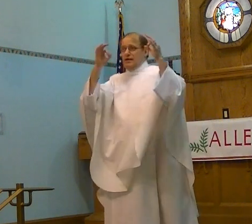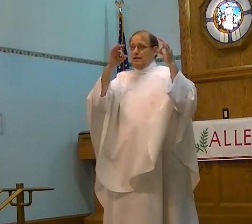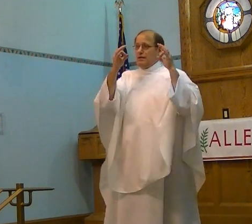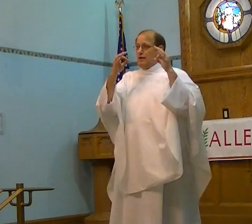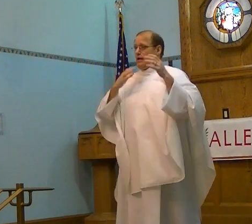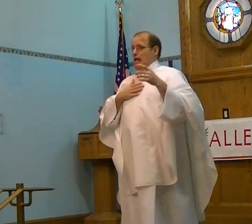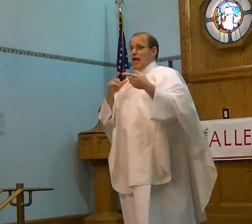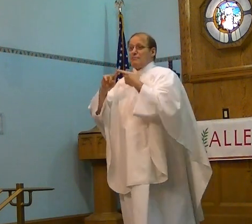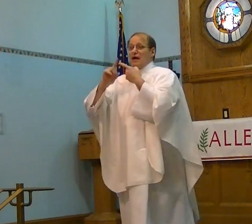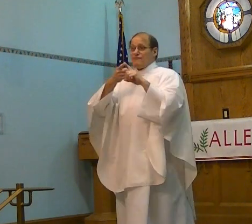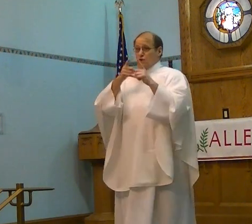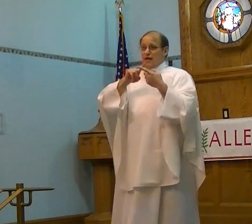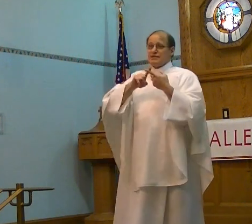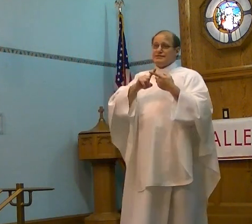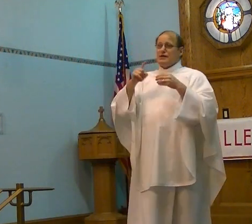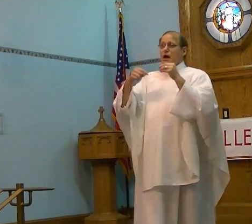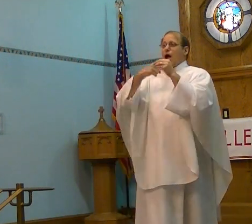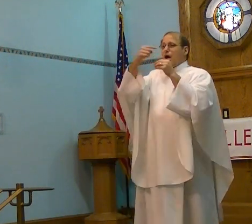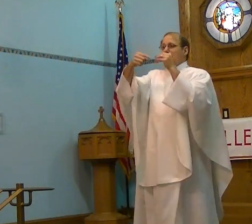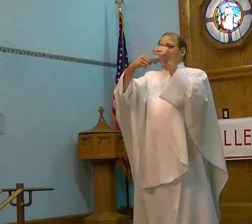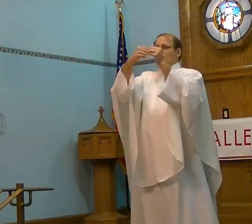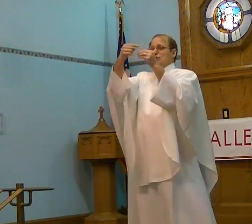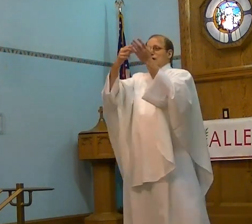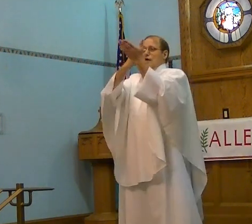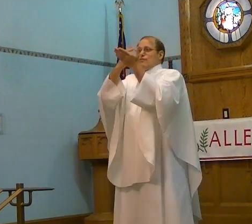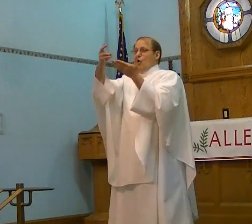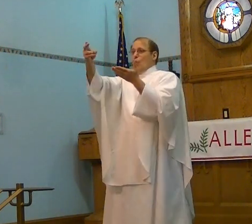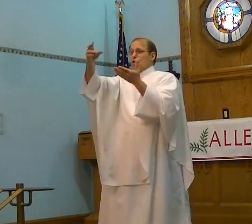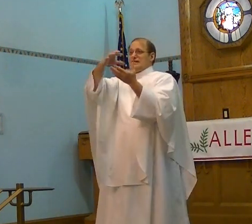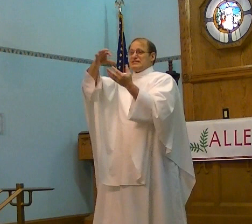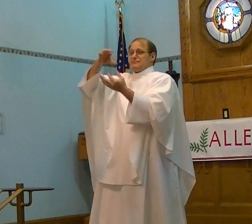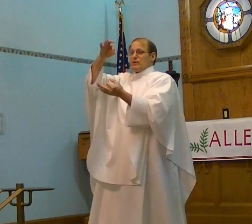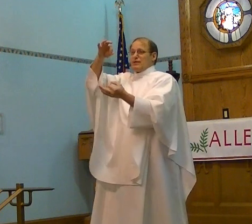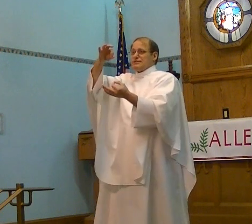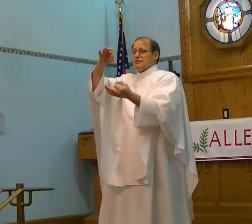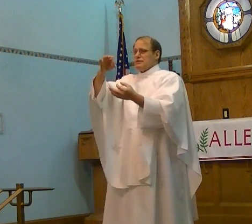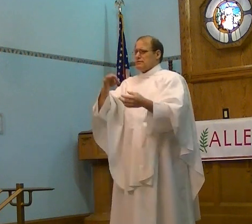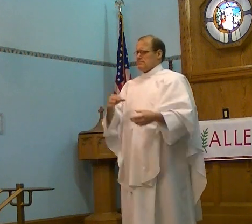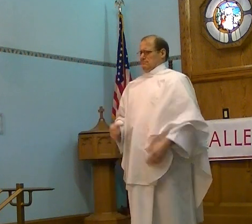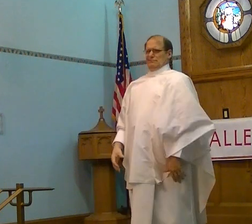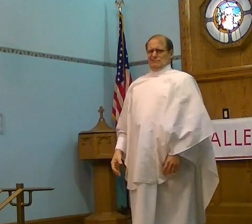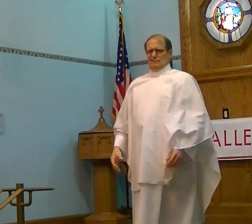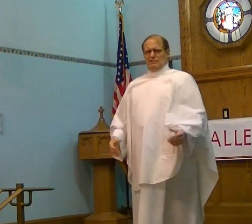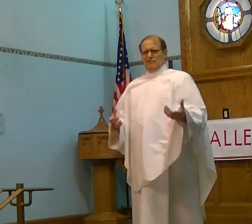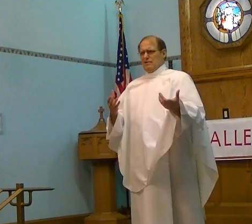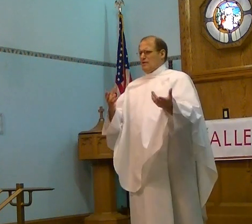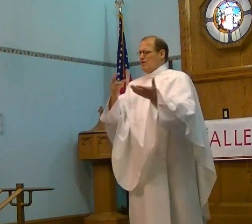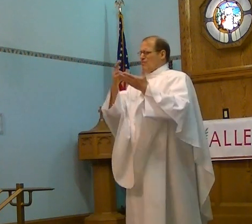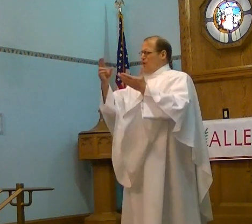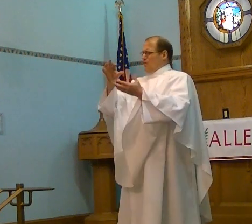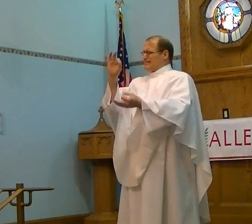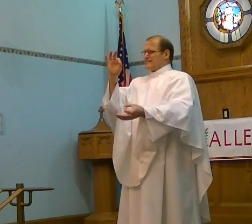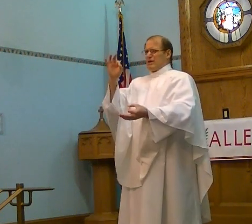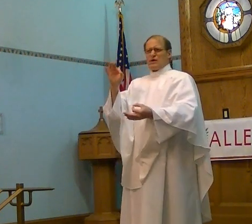and my friends about the Holy Spirit. The Holy Spirit.